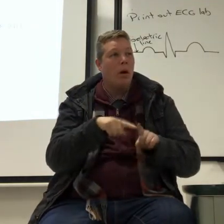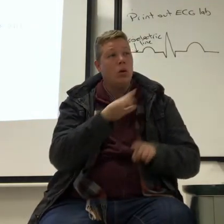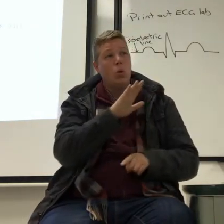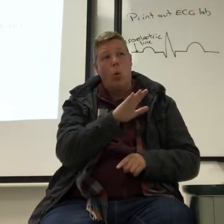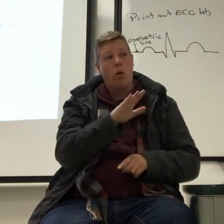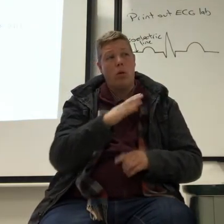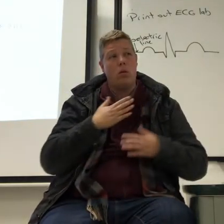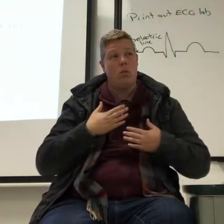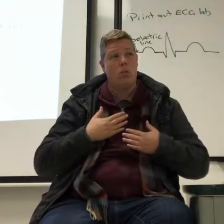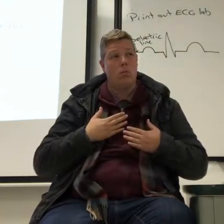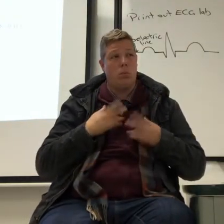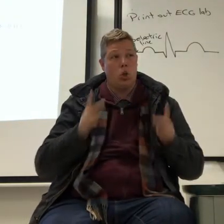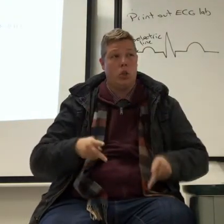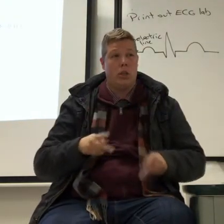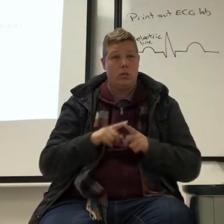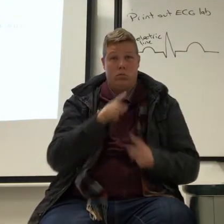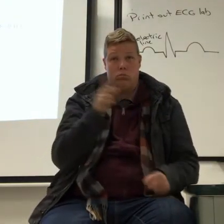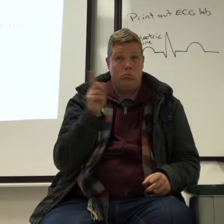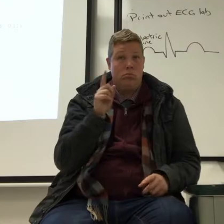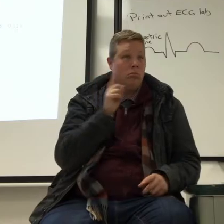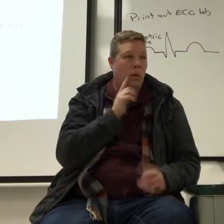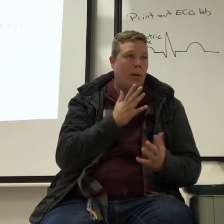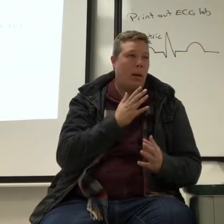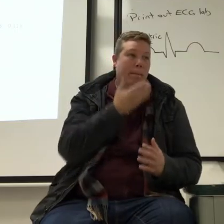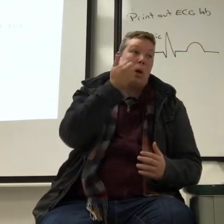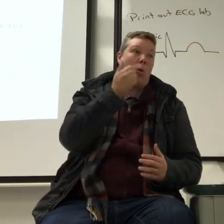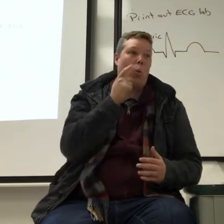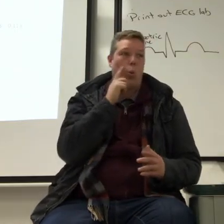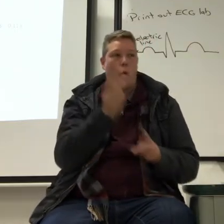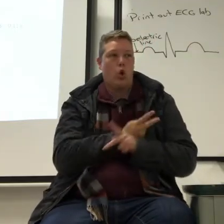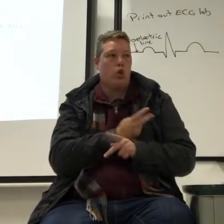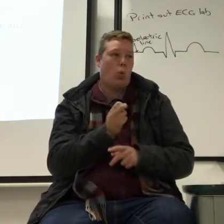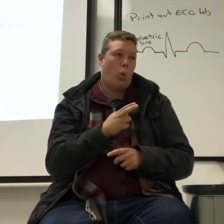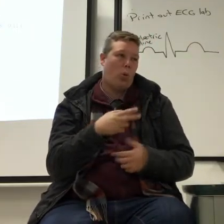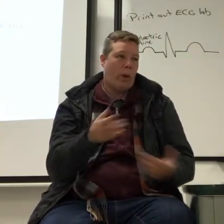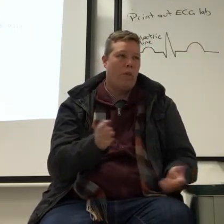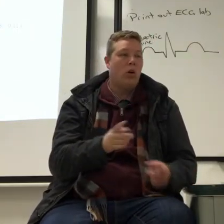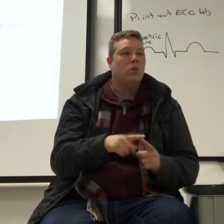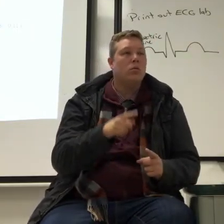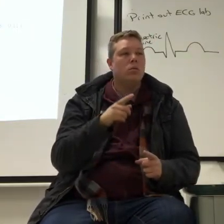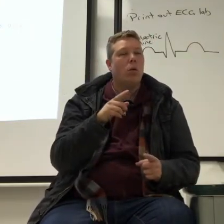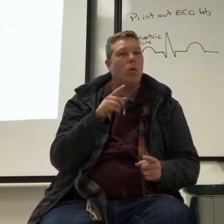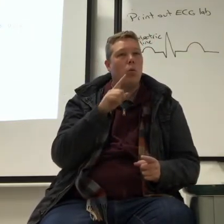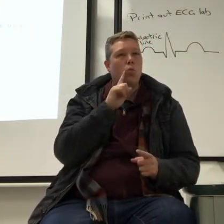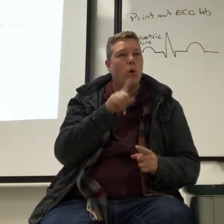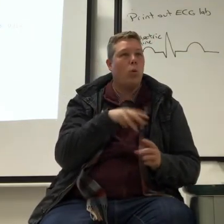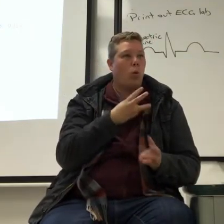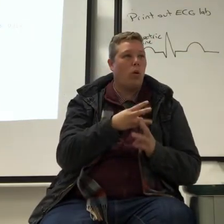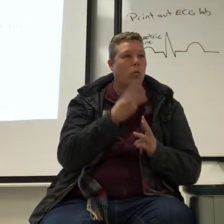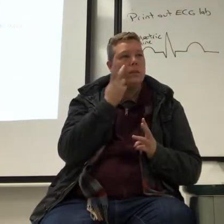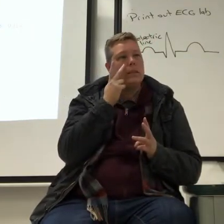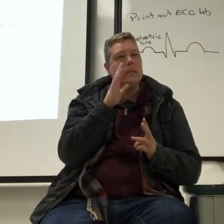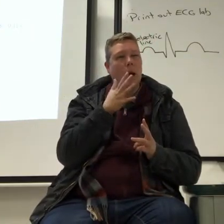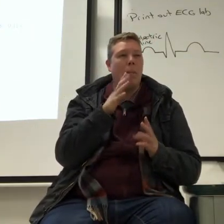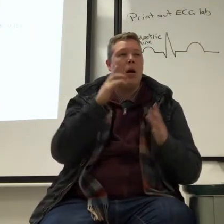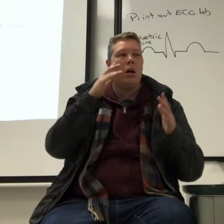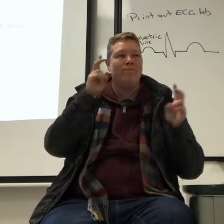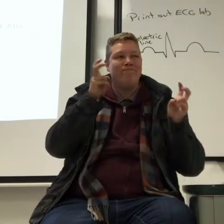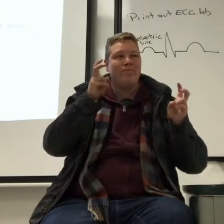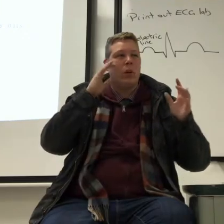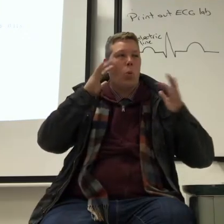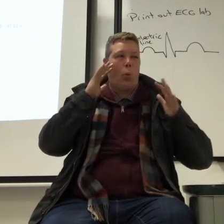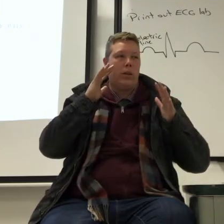worse, but you gotta know in the real world. There's kind of noise in the background. You got to figure out the ECG components anyways.